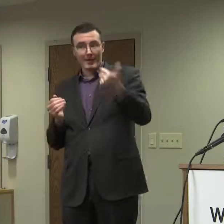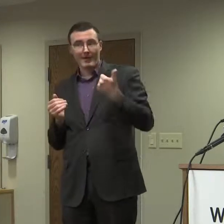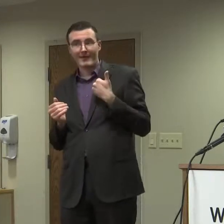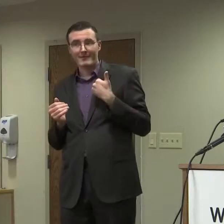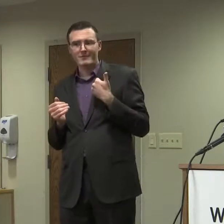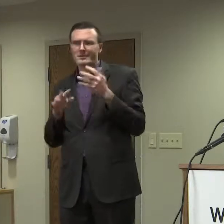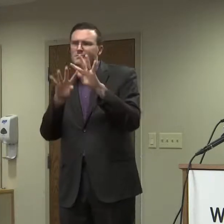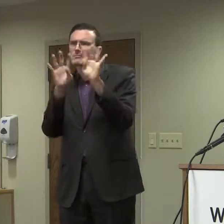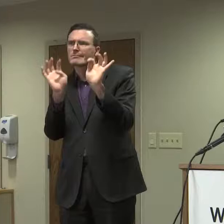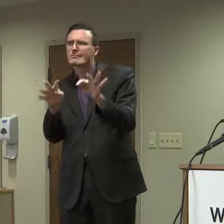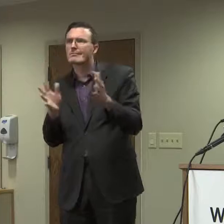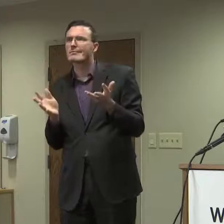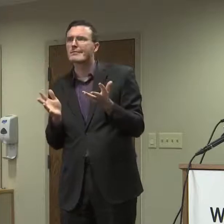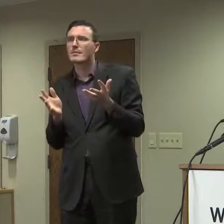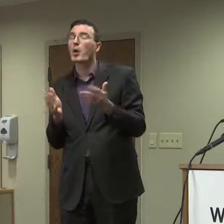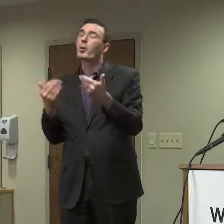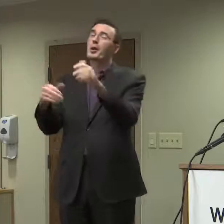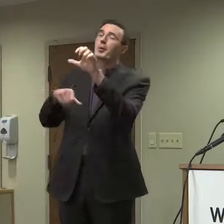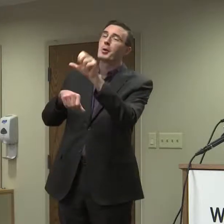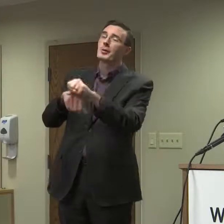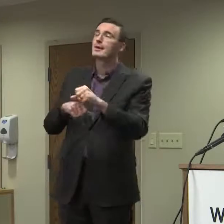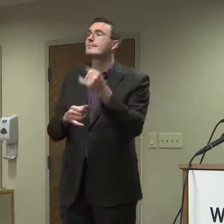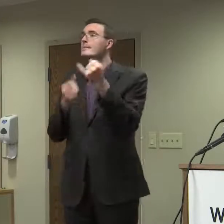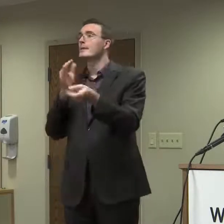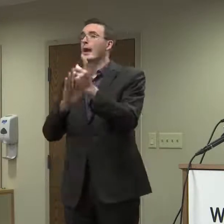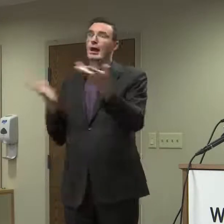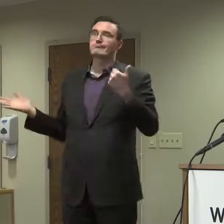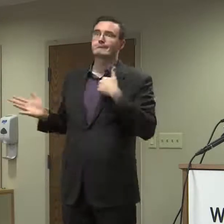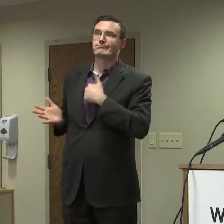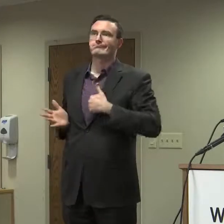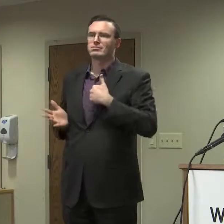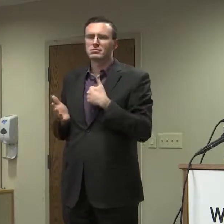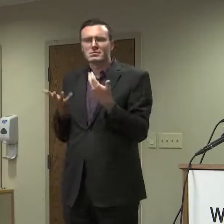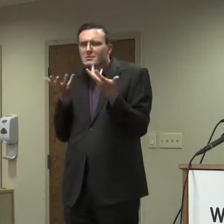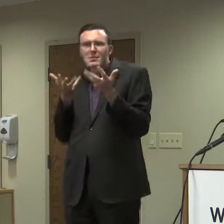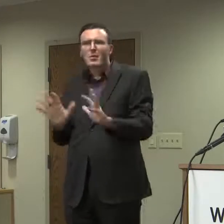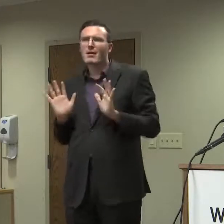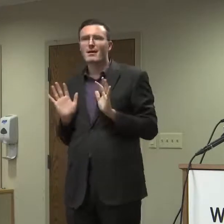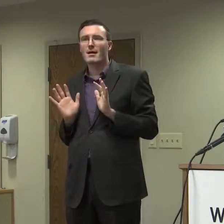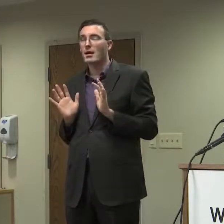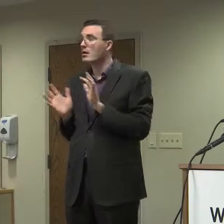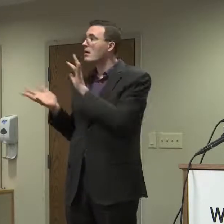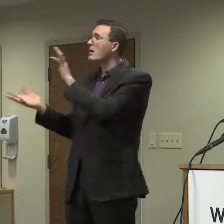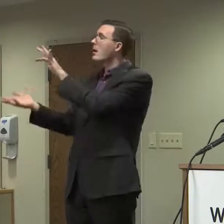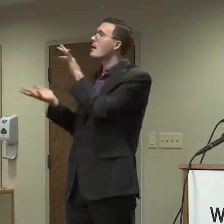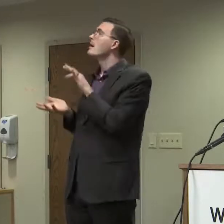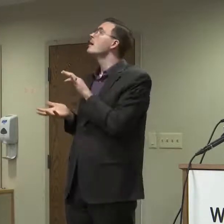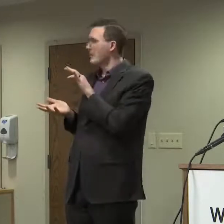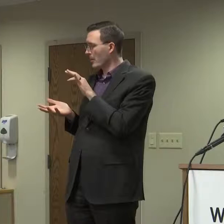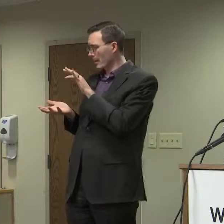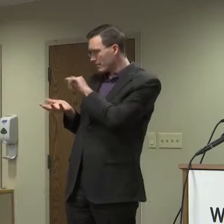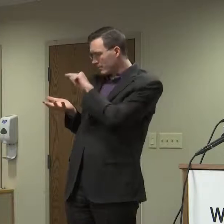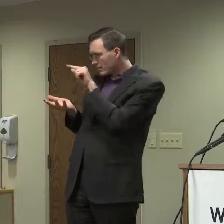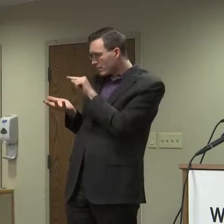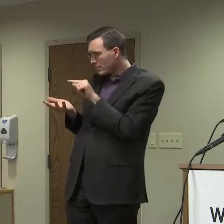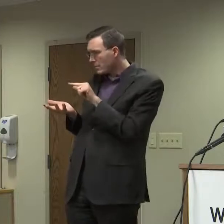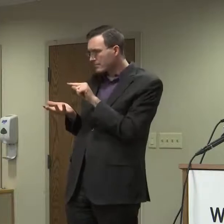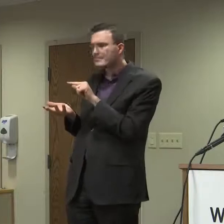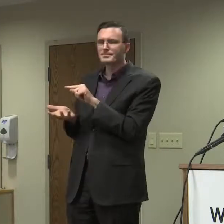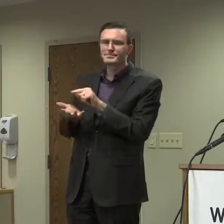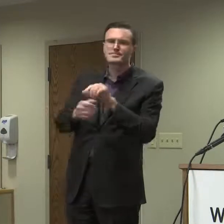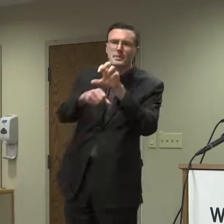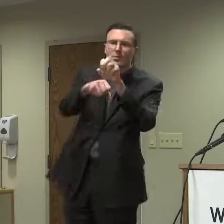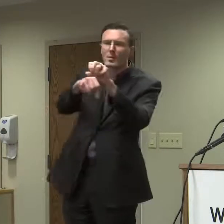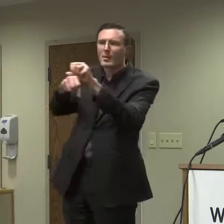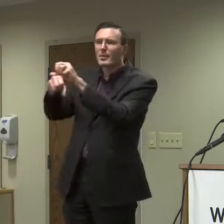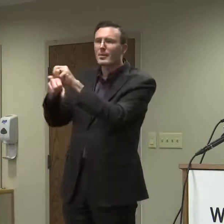Everyone is working to vaccinate as quickly as possible. We know the state of Illinois has a phased approach, and we're also applying an equity lens